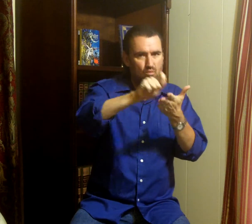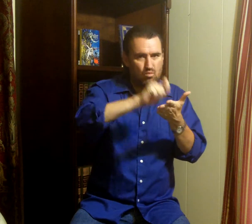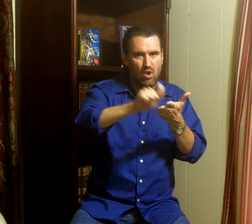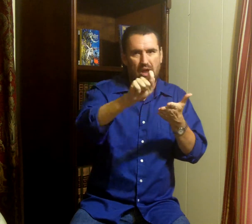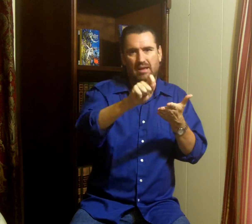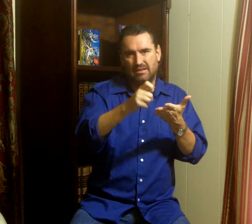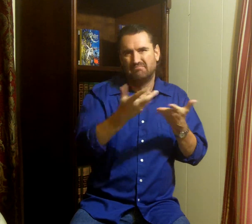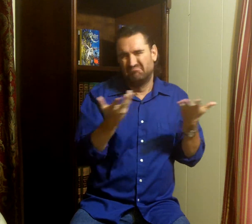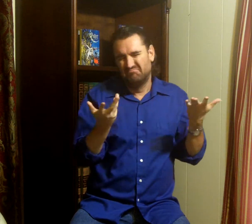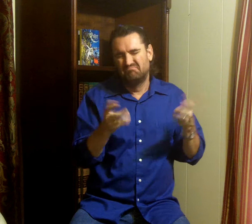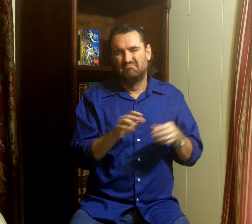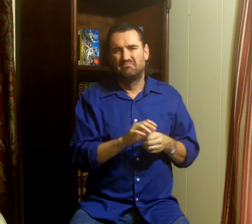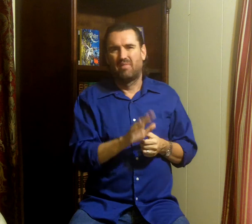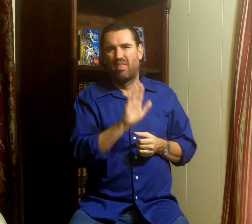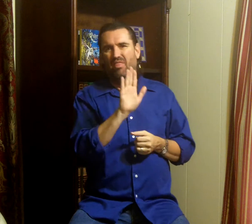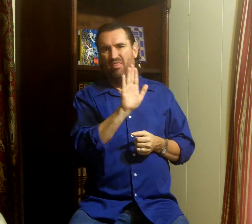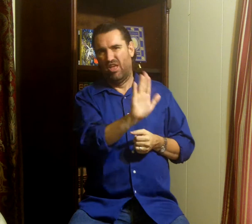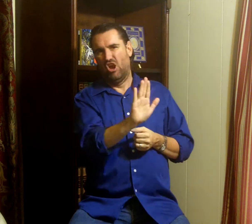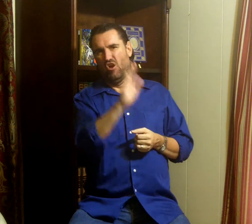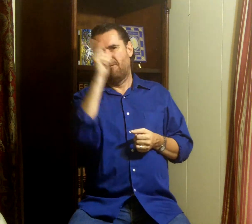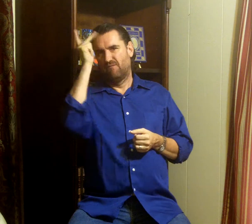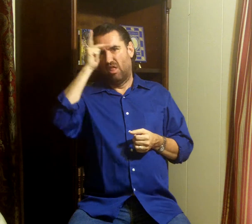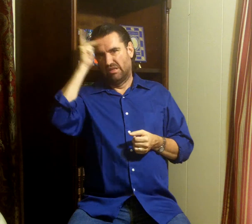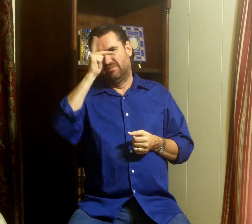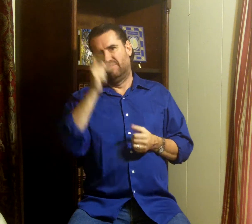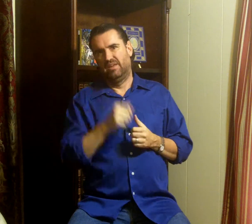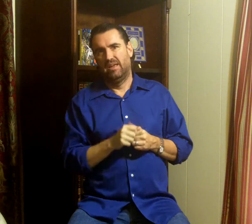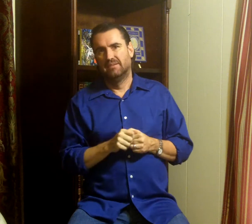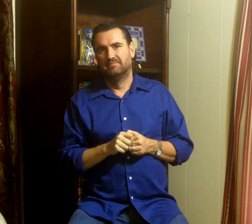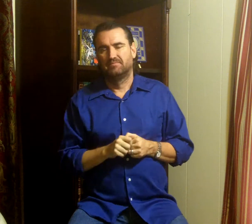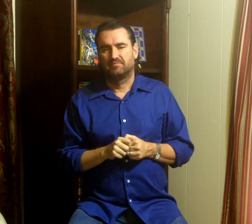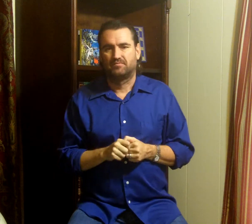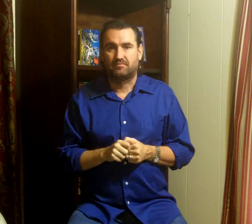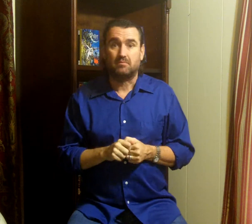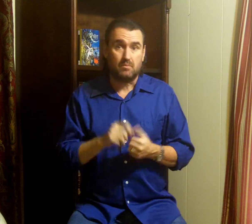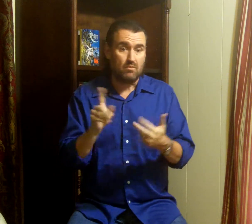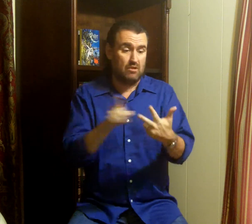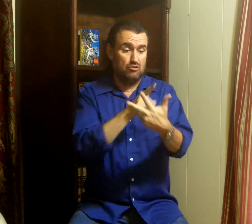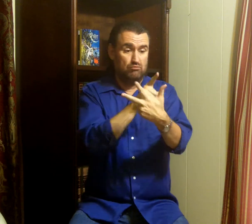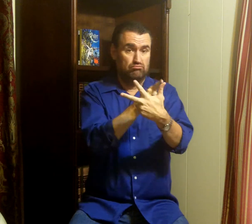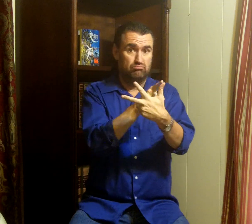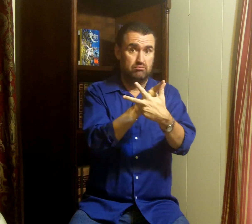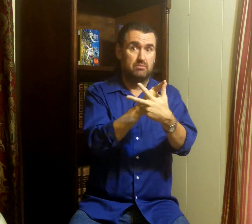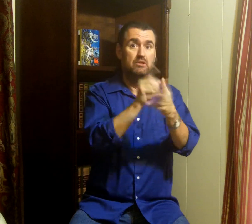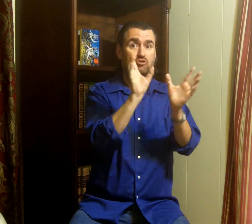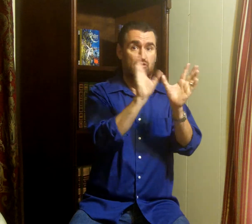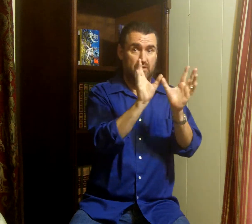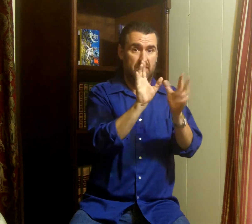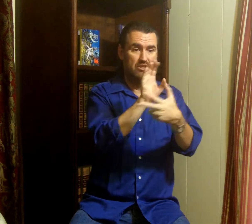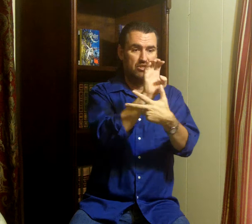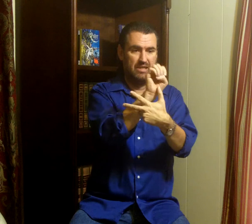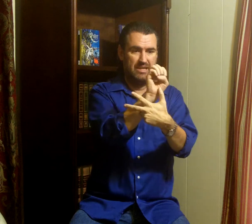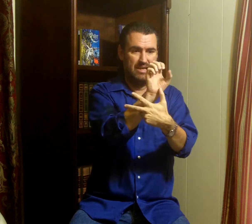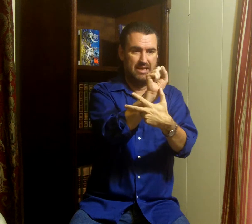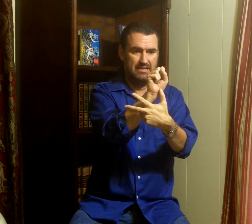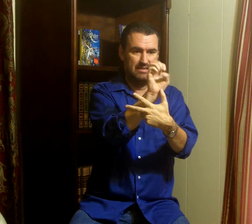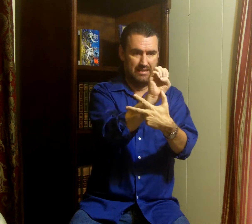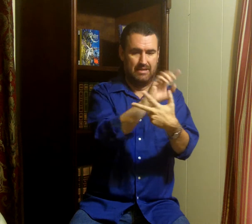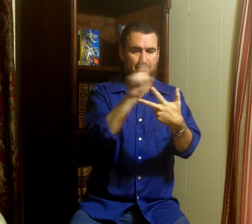That's one of the certifications we're going to talk about in this comparison. Another is the EIPA, which is